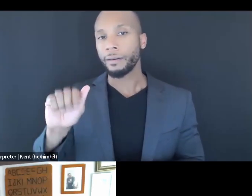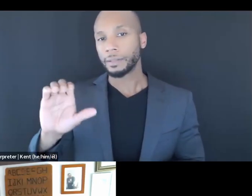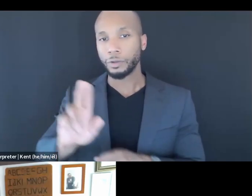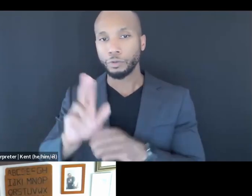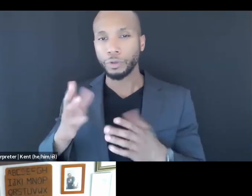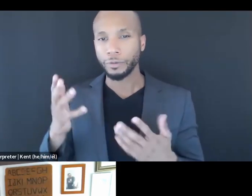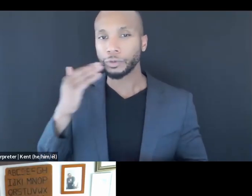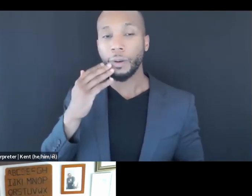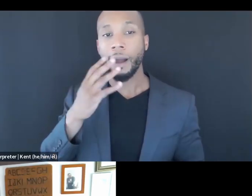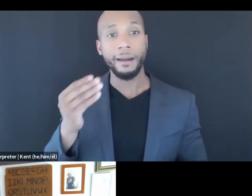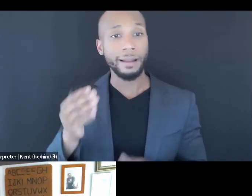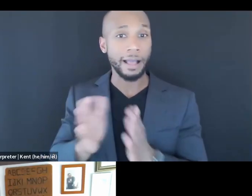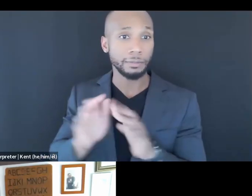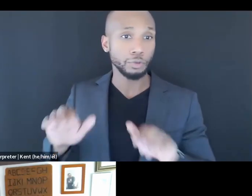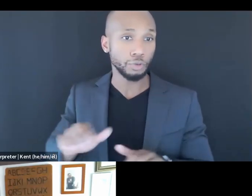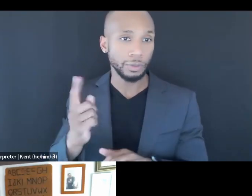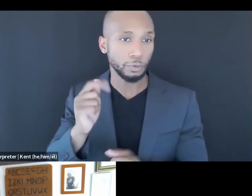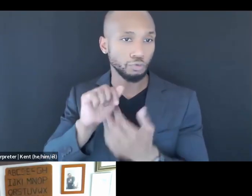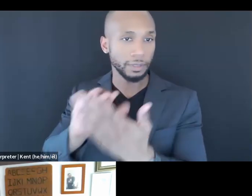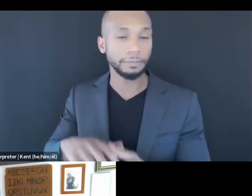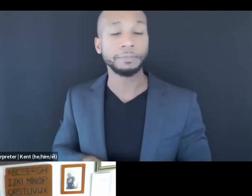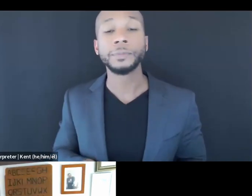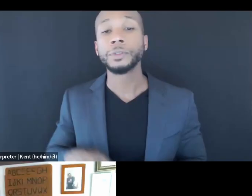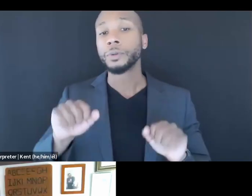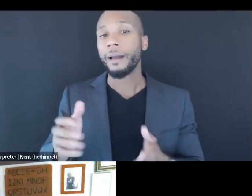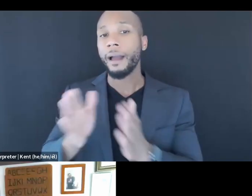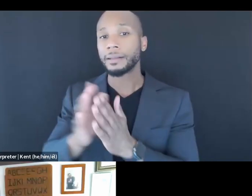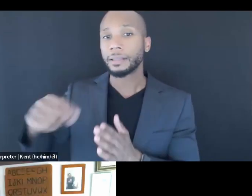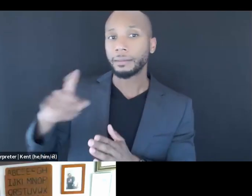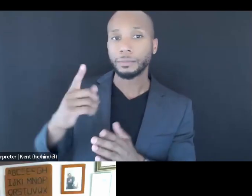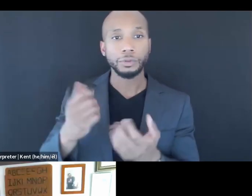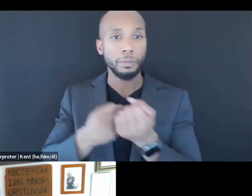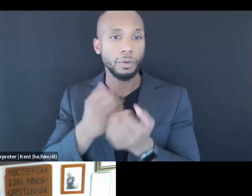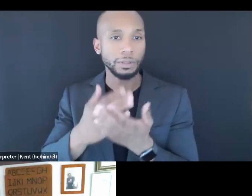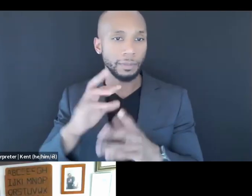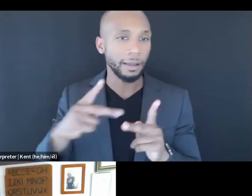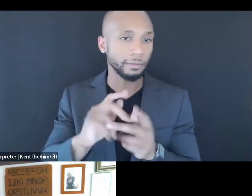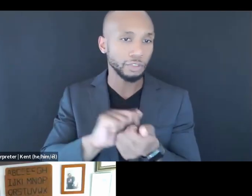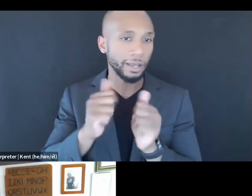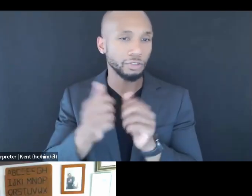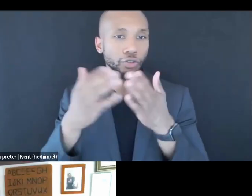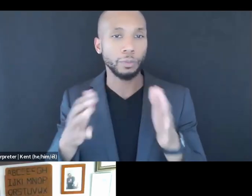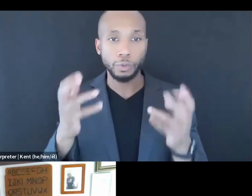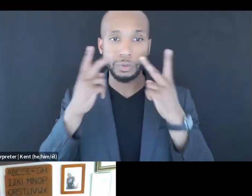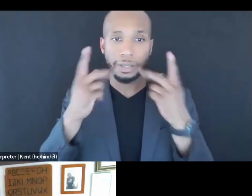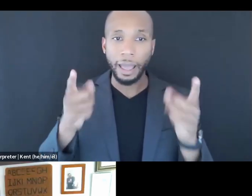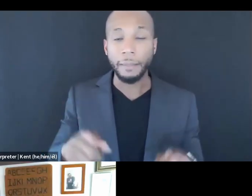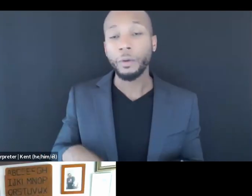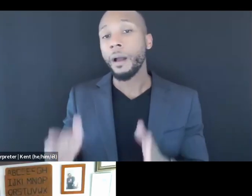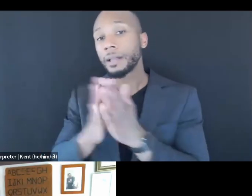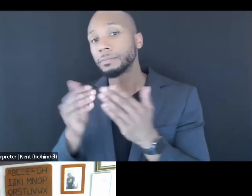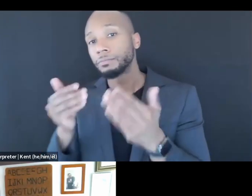you know, and ask them to do something about it. You could ask them to support some kind of change in general that you'd like to see, or ask